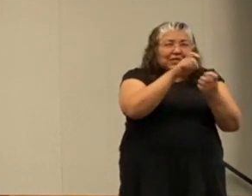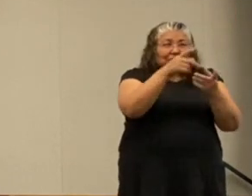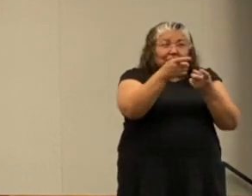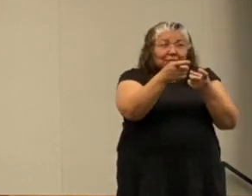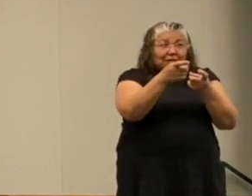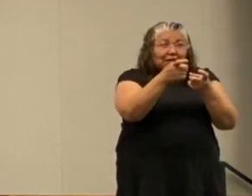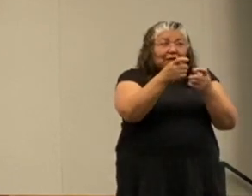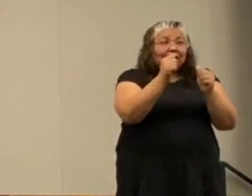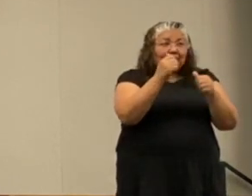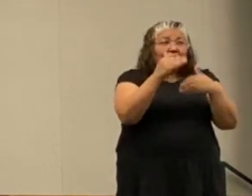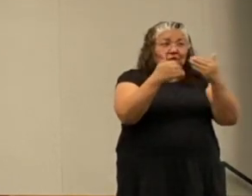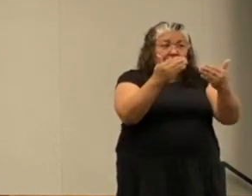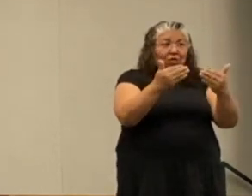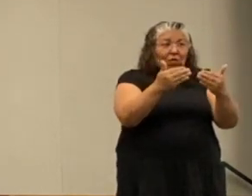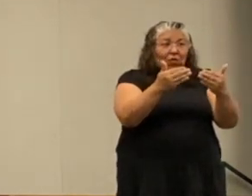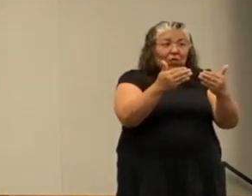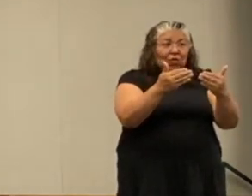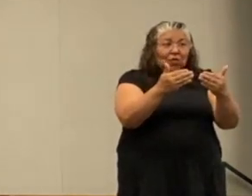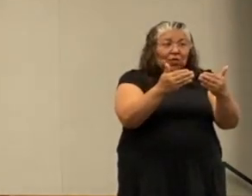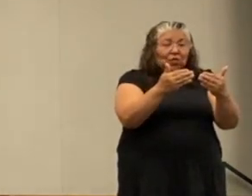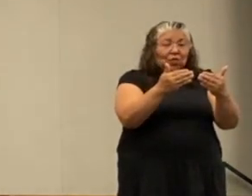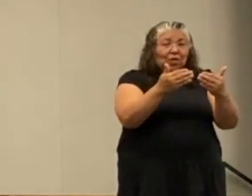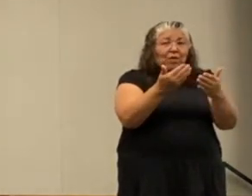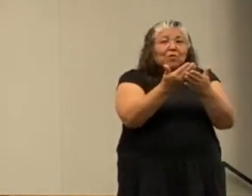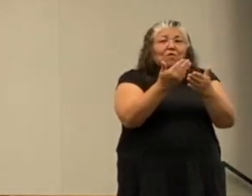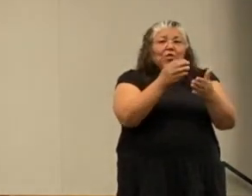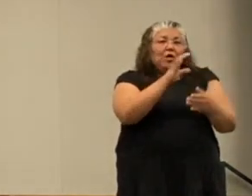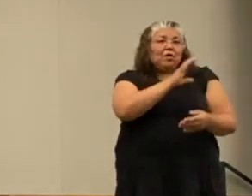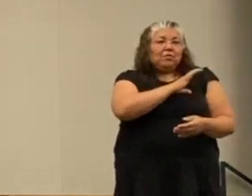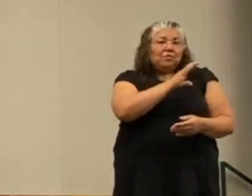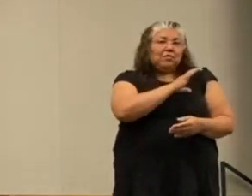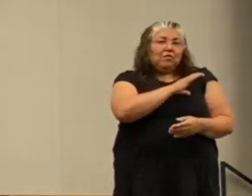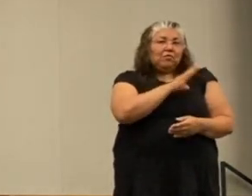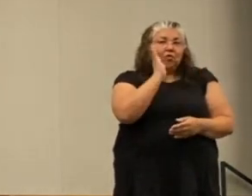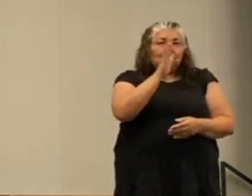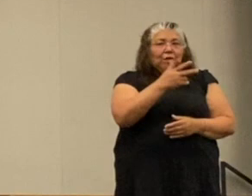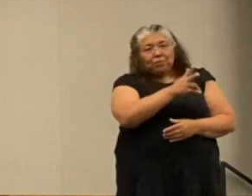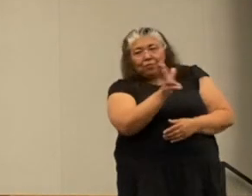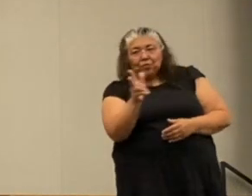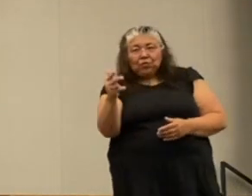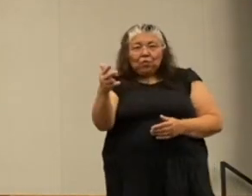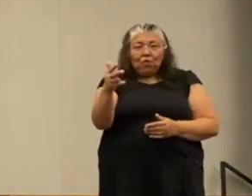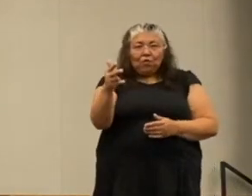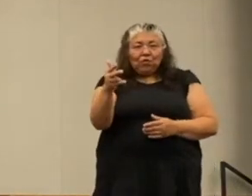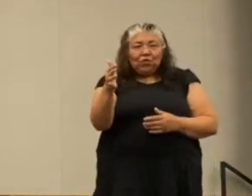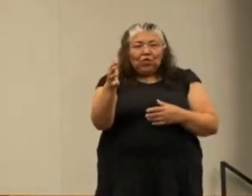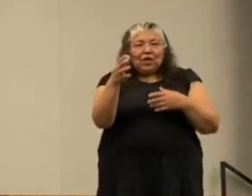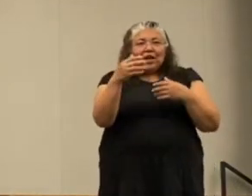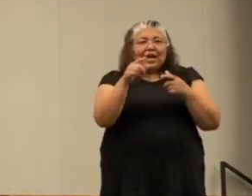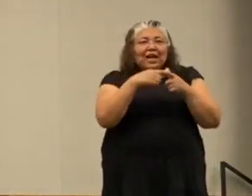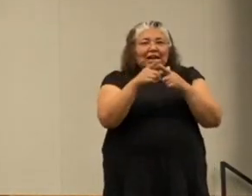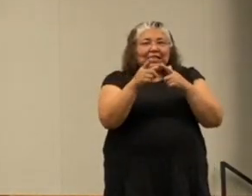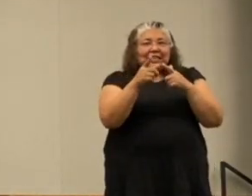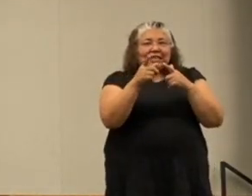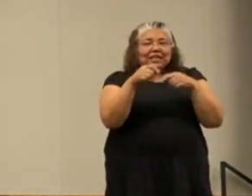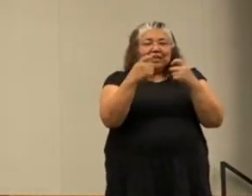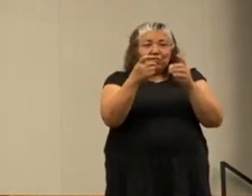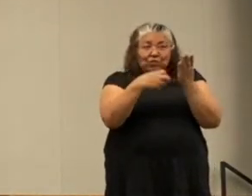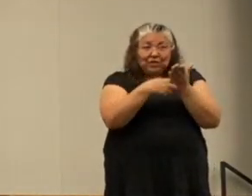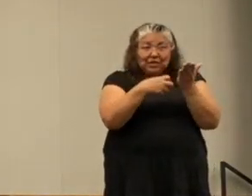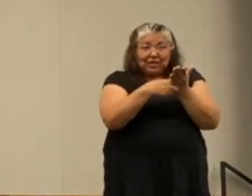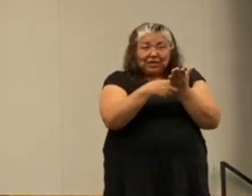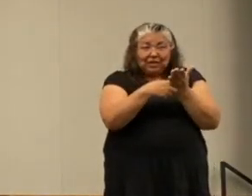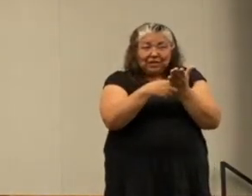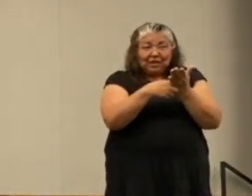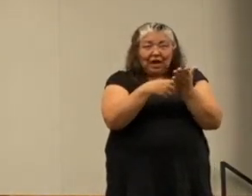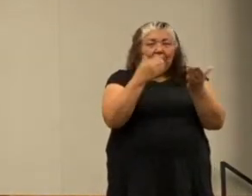go before a police officer will pull you over and give you a ticket. I